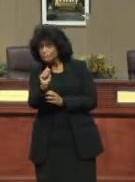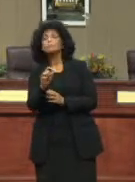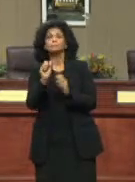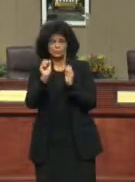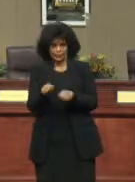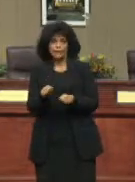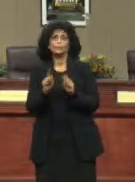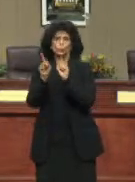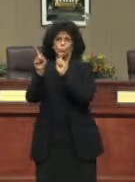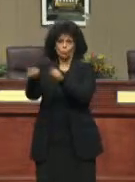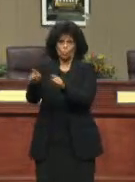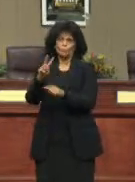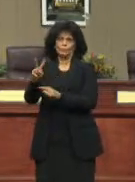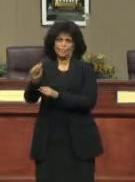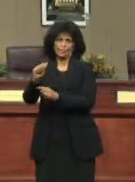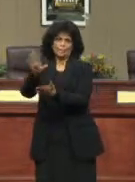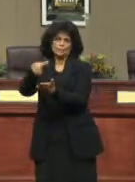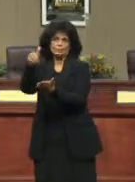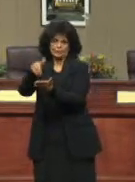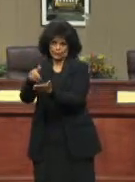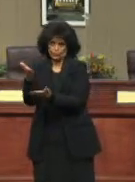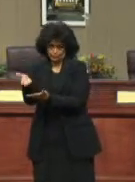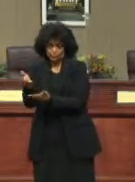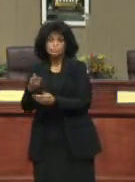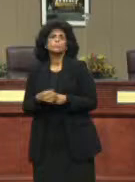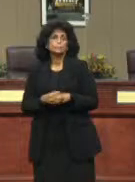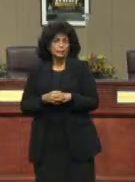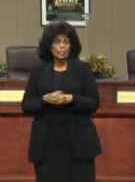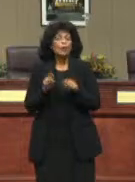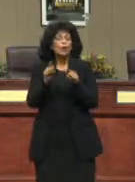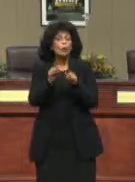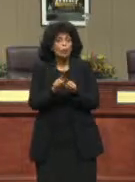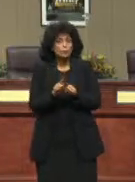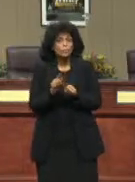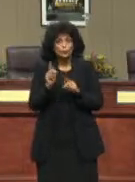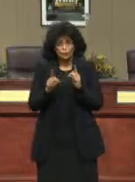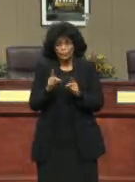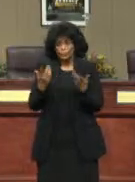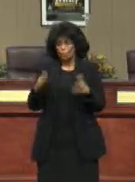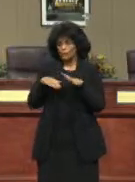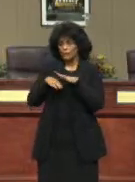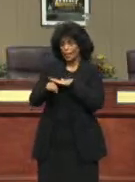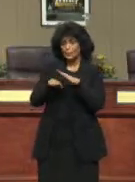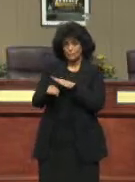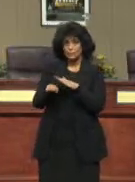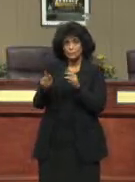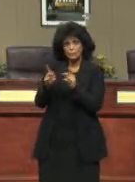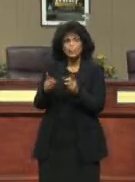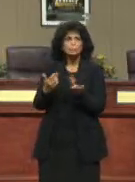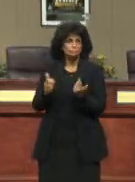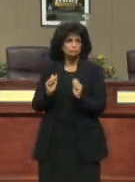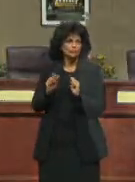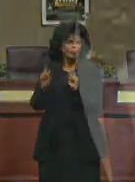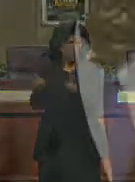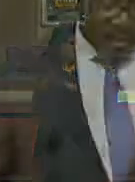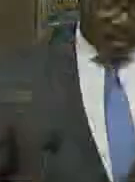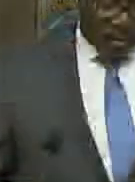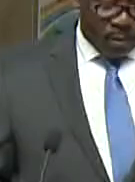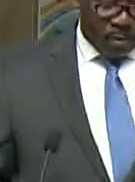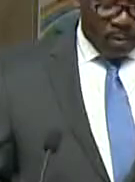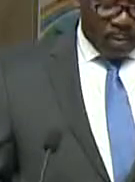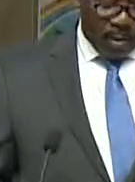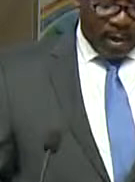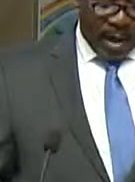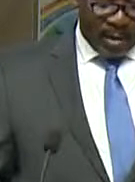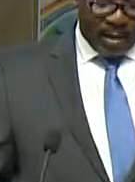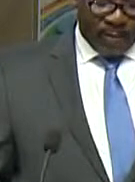for persons who access, veterans who access those facilities. The VA asks that you